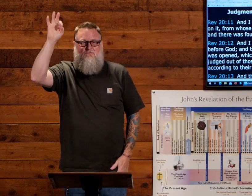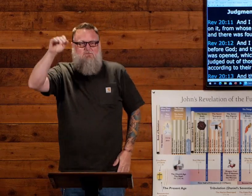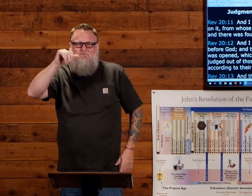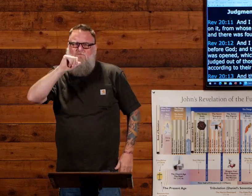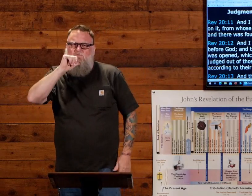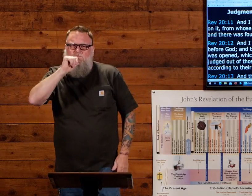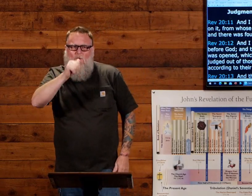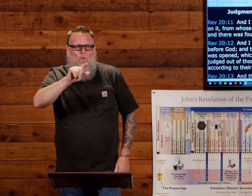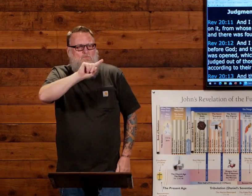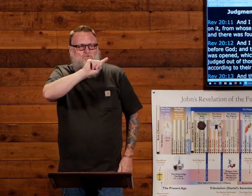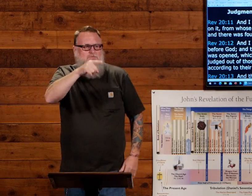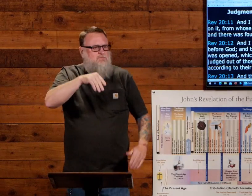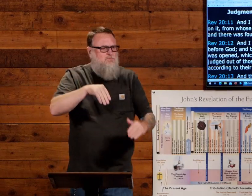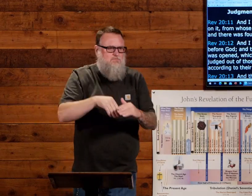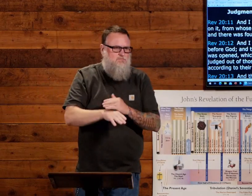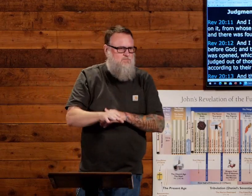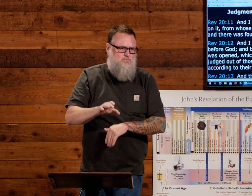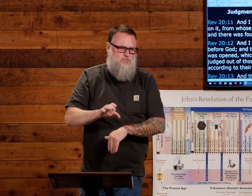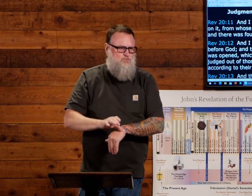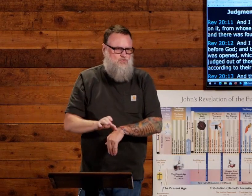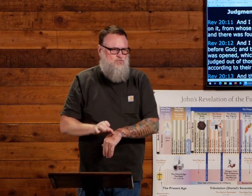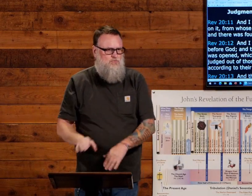other people preach,